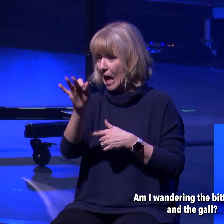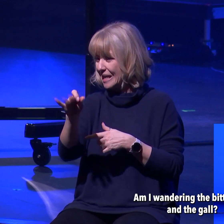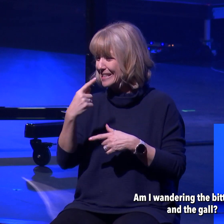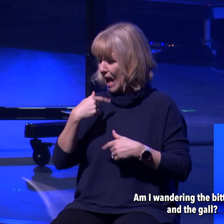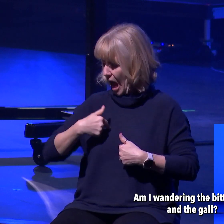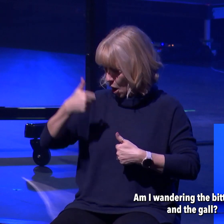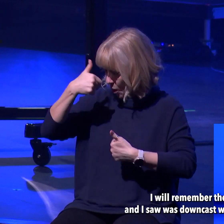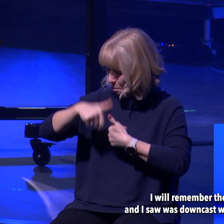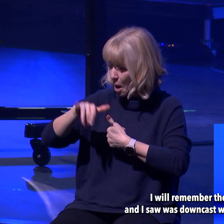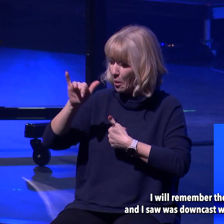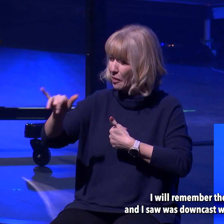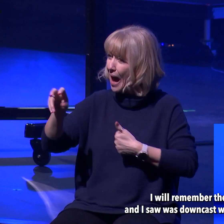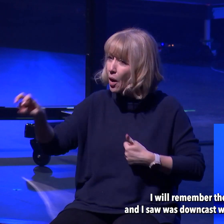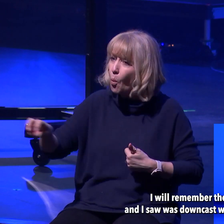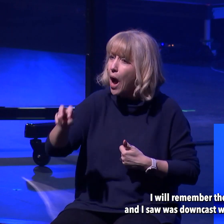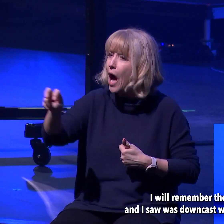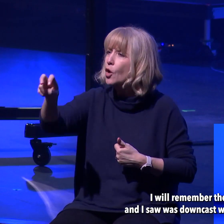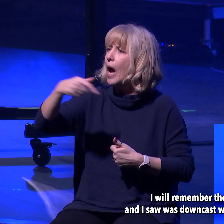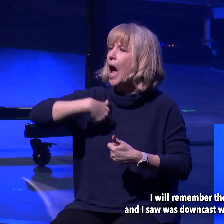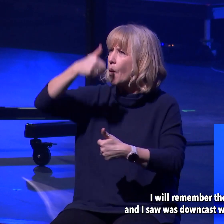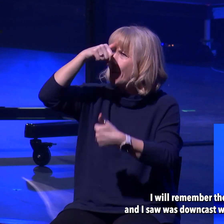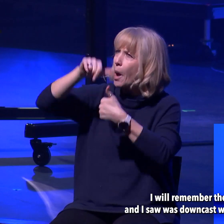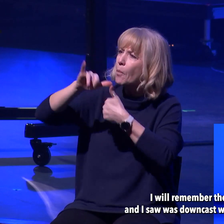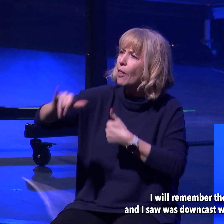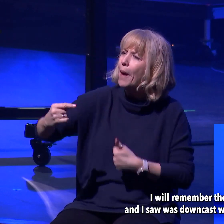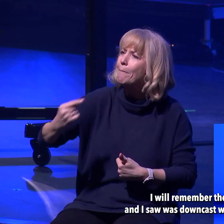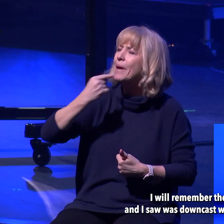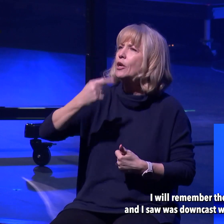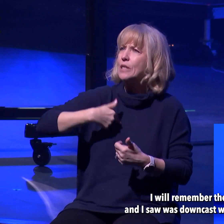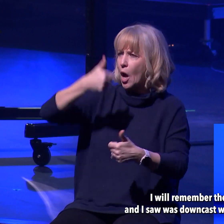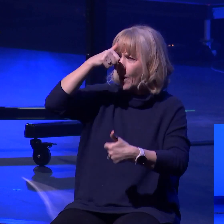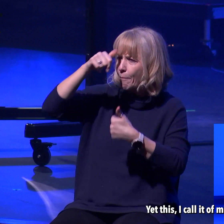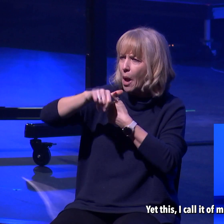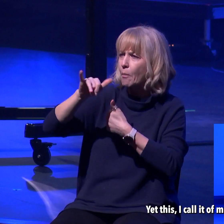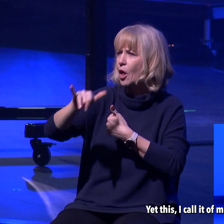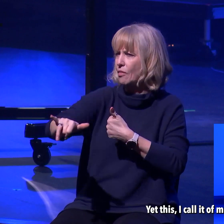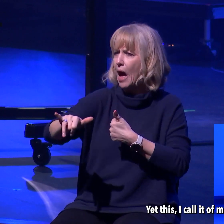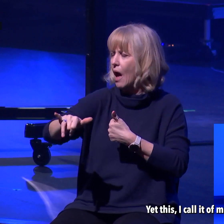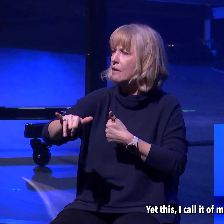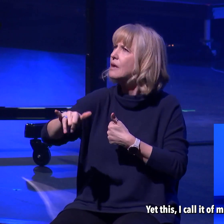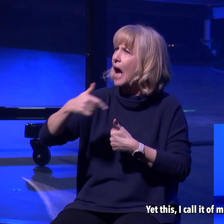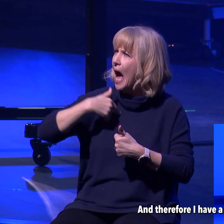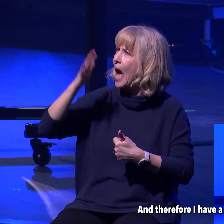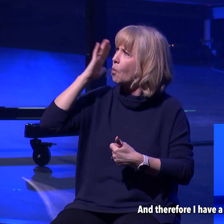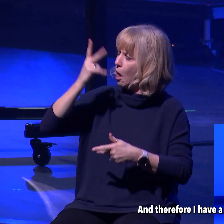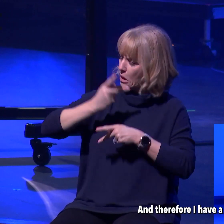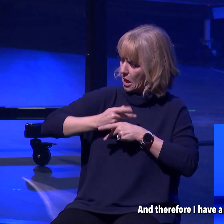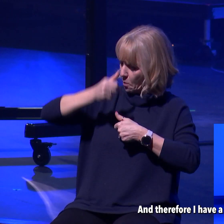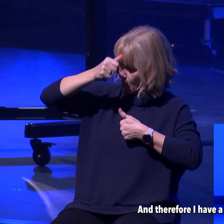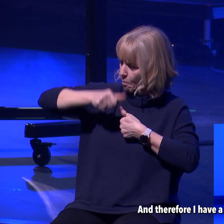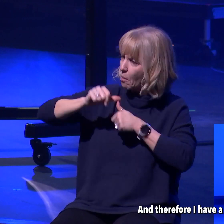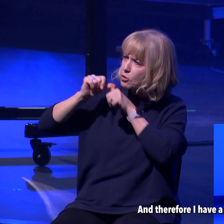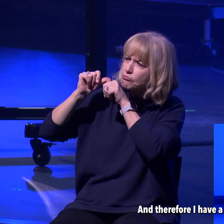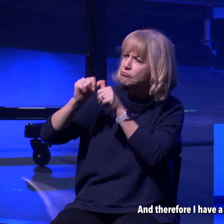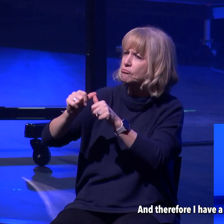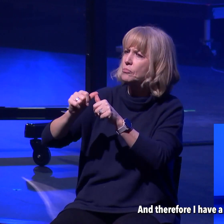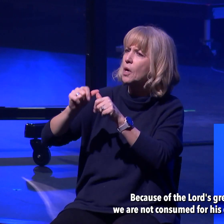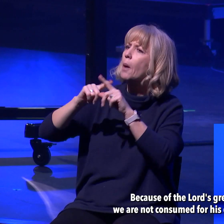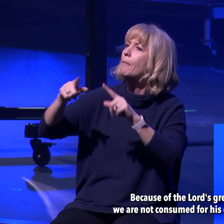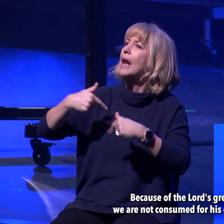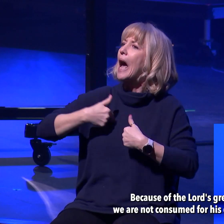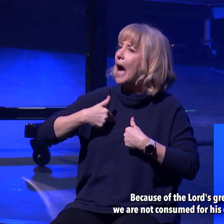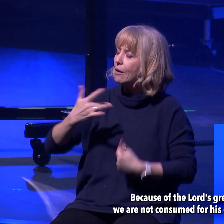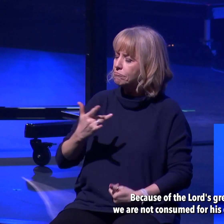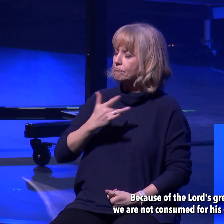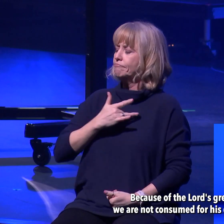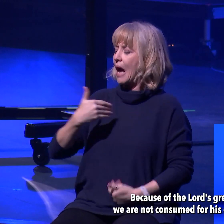the gall. I will remember them, and my soul is downcast within me. Yet this I call to mind, and therefore I have a hope.